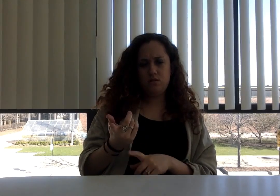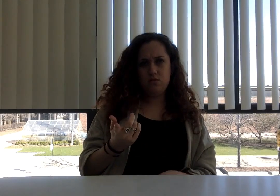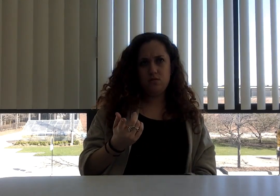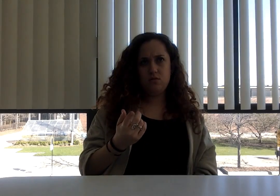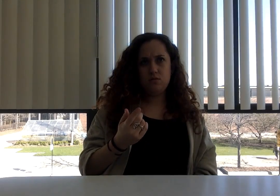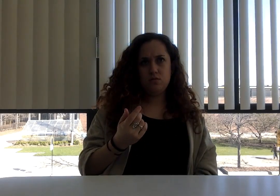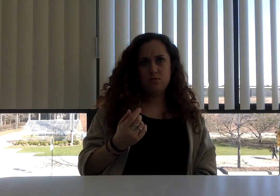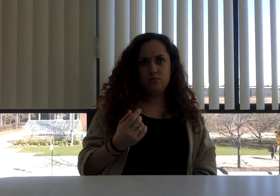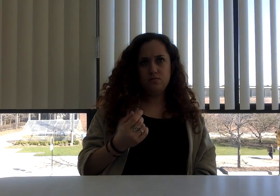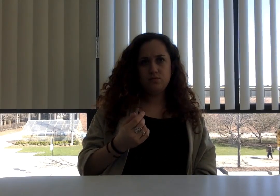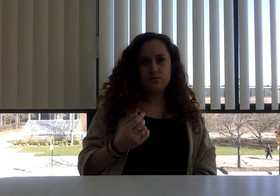All right, we had to do some multiplying.